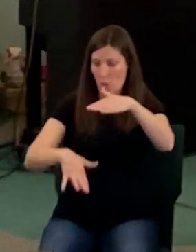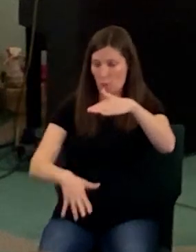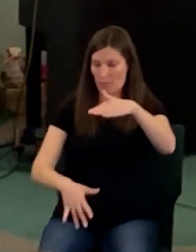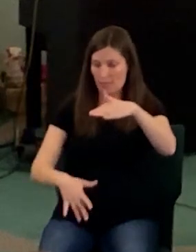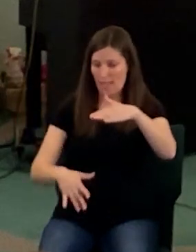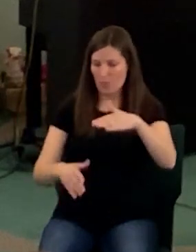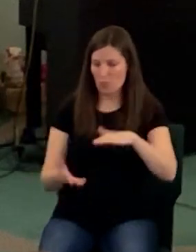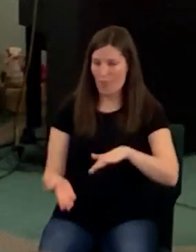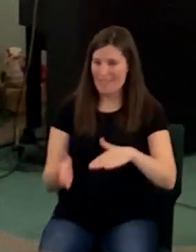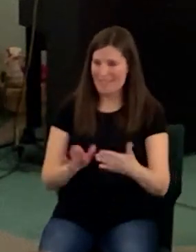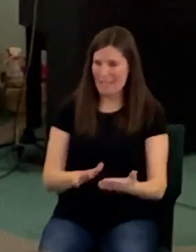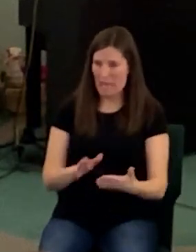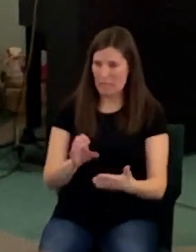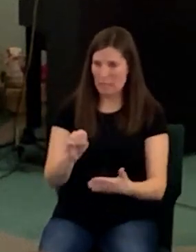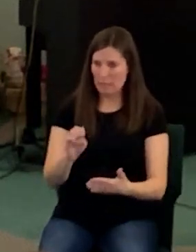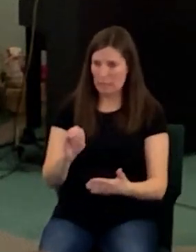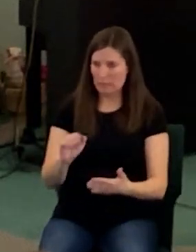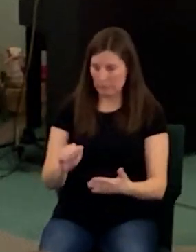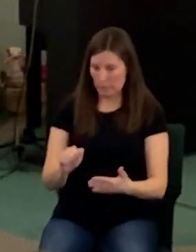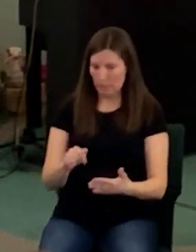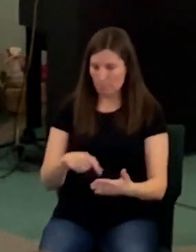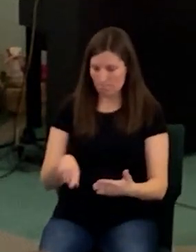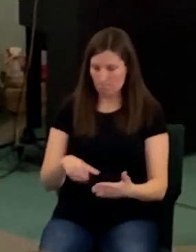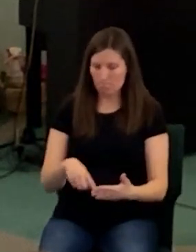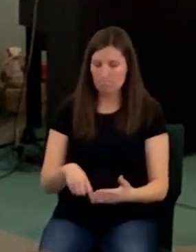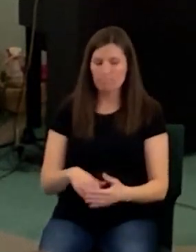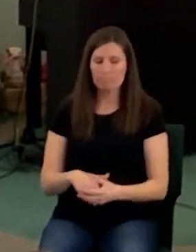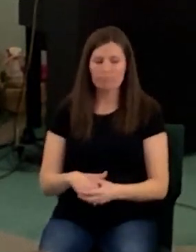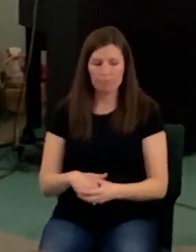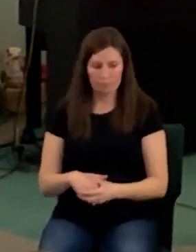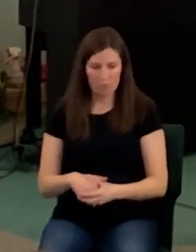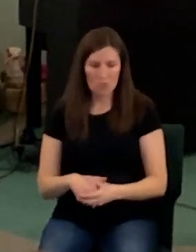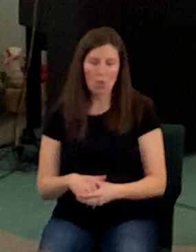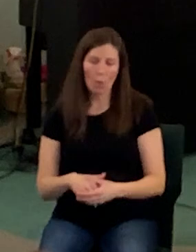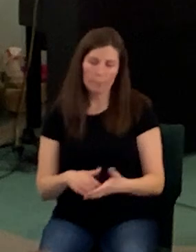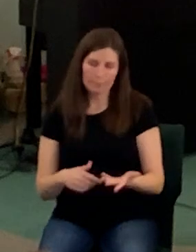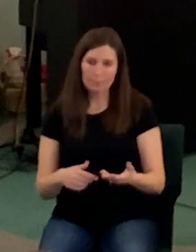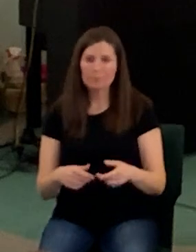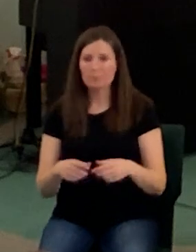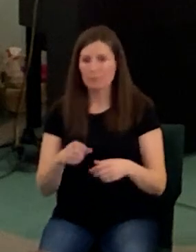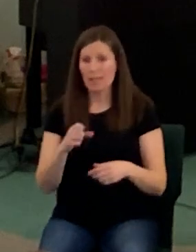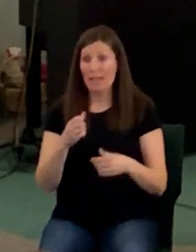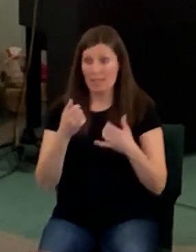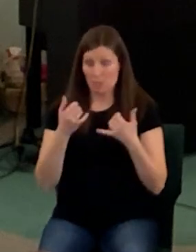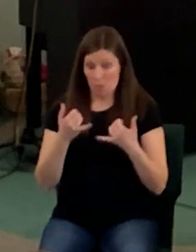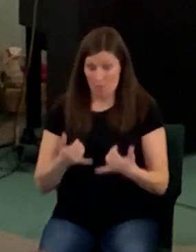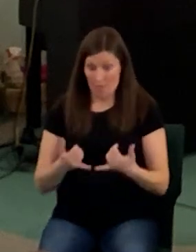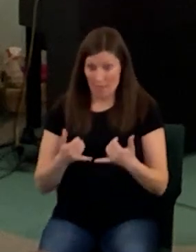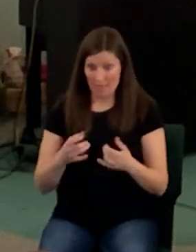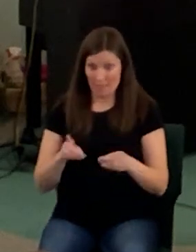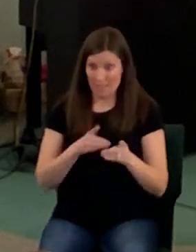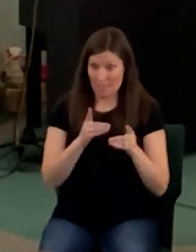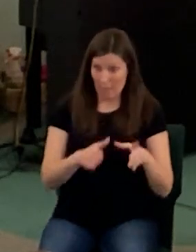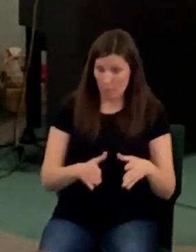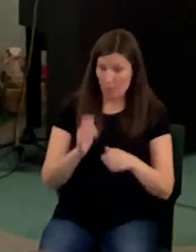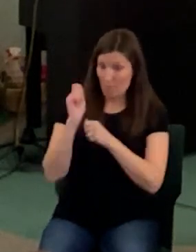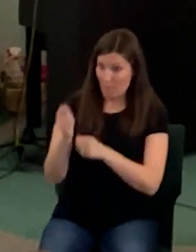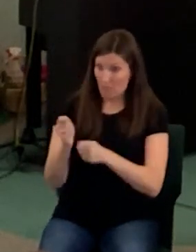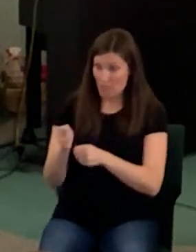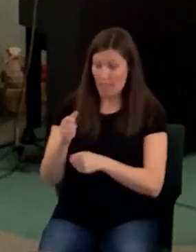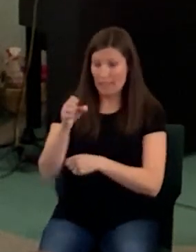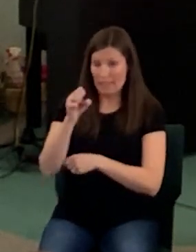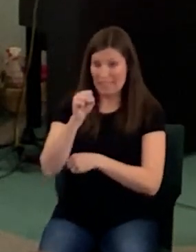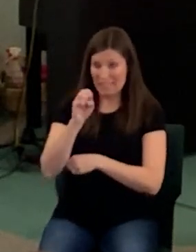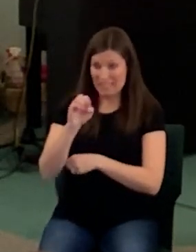If you're reading the NIV or the NLT, they just say the Sea of Galilee to make it a little clearer what's being described here. And